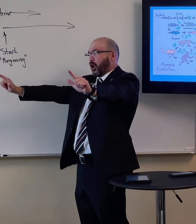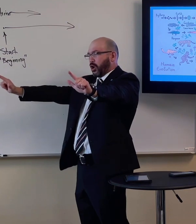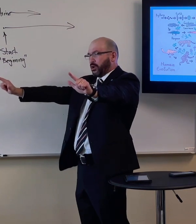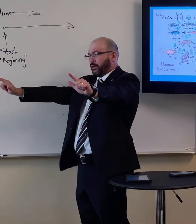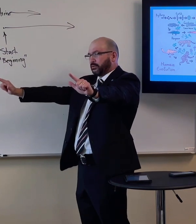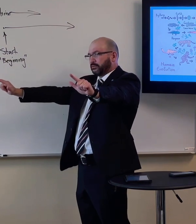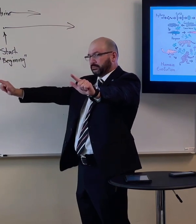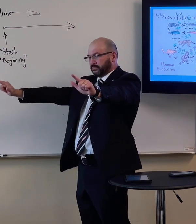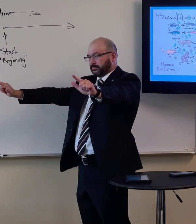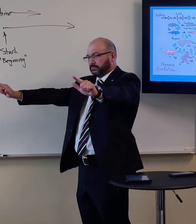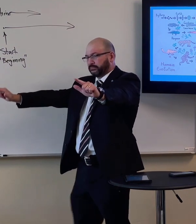I want to save everyone.